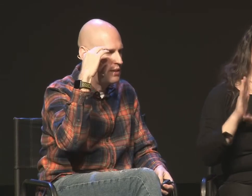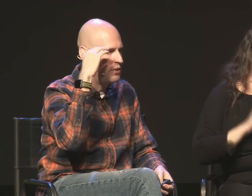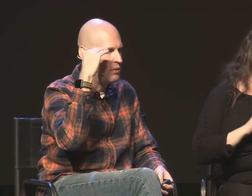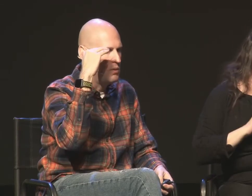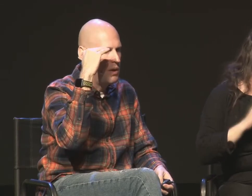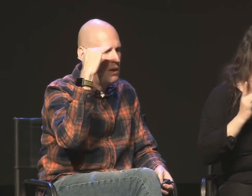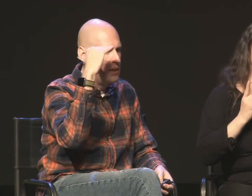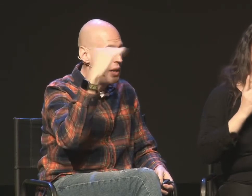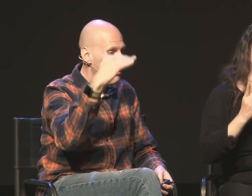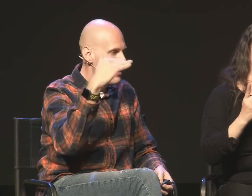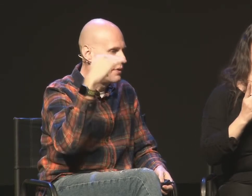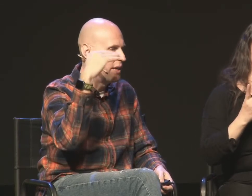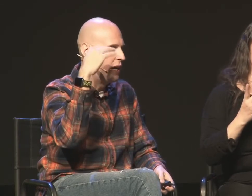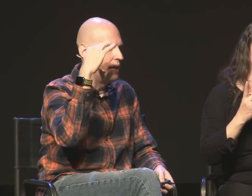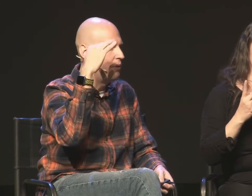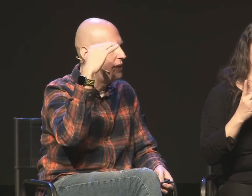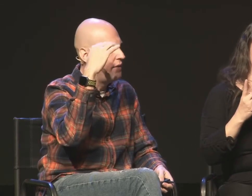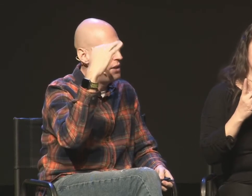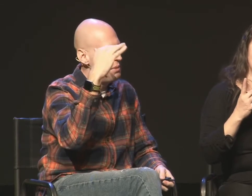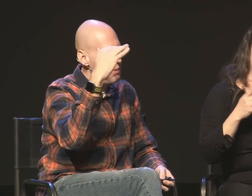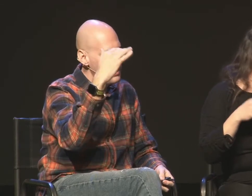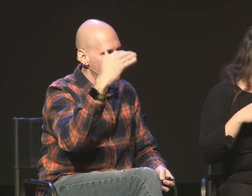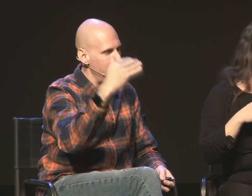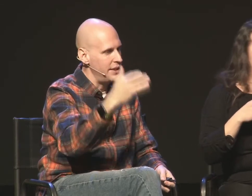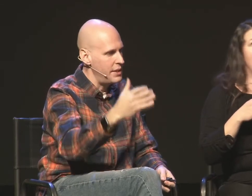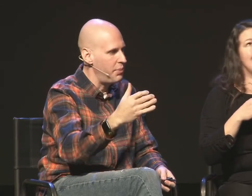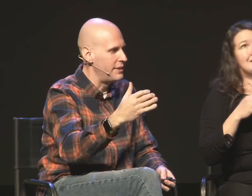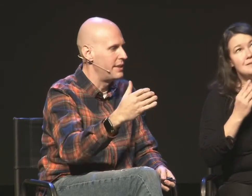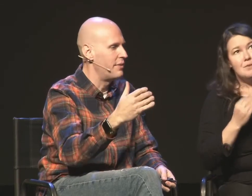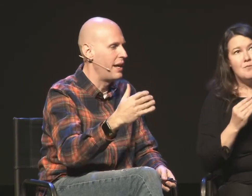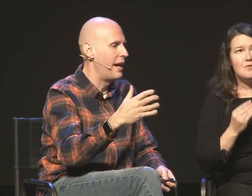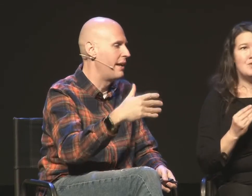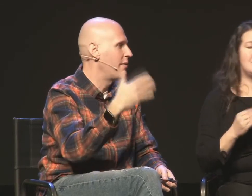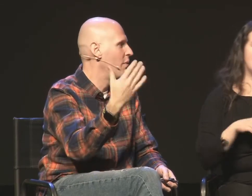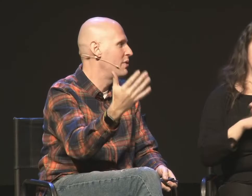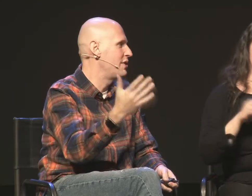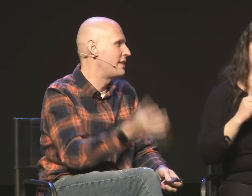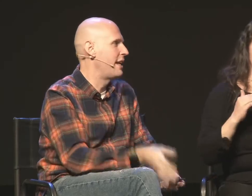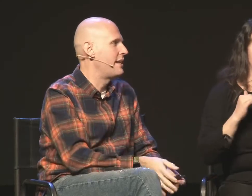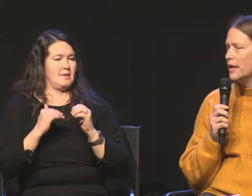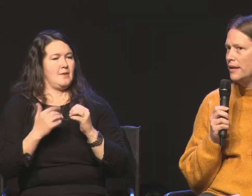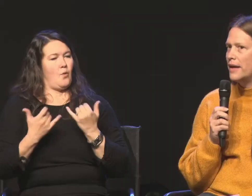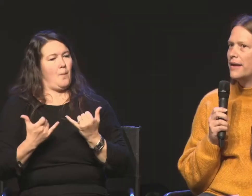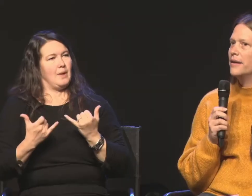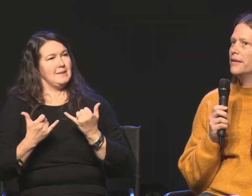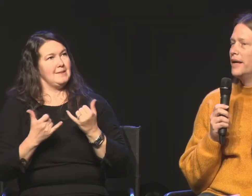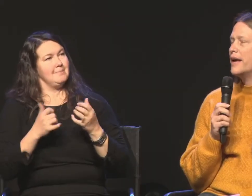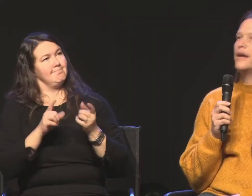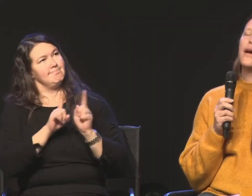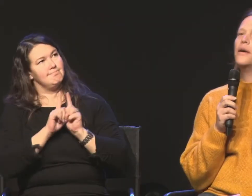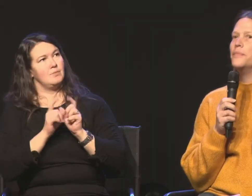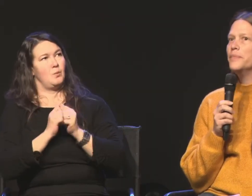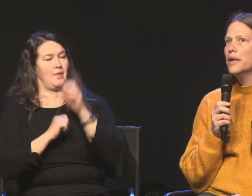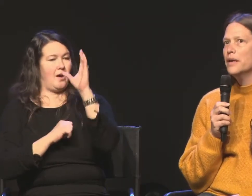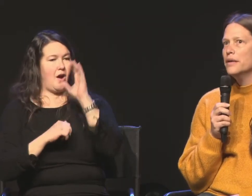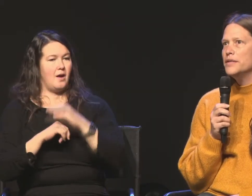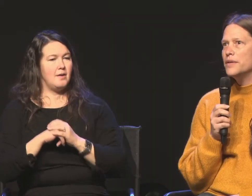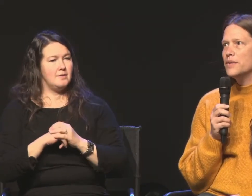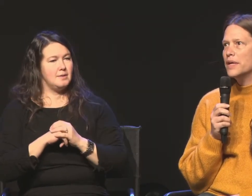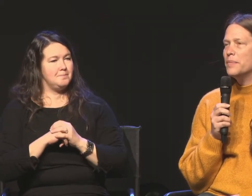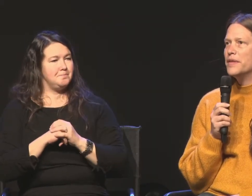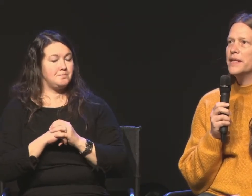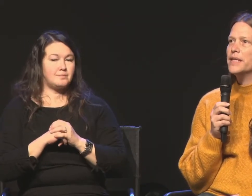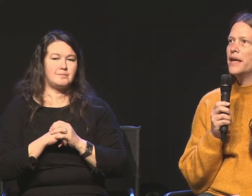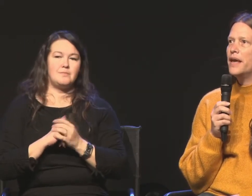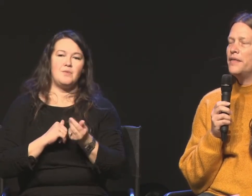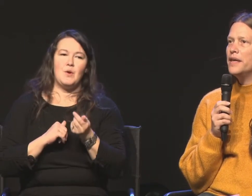mindfulness to the comfort of God. I want to develop a mindfulness to the presence of God. What would you say to that person? Yeah. So